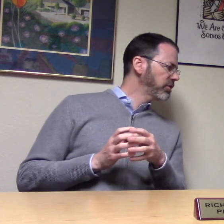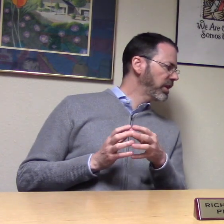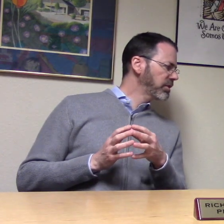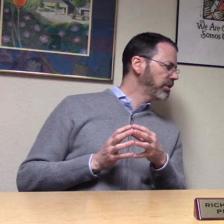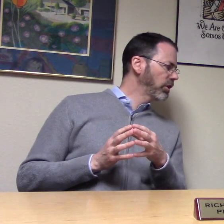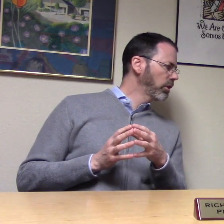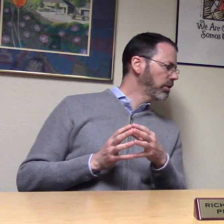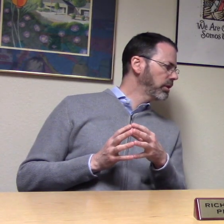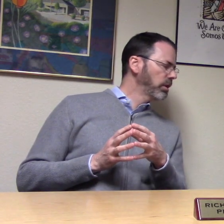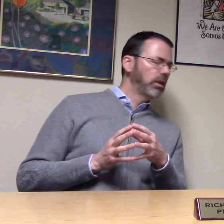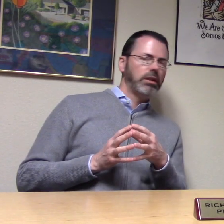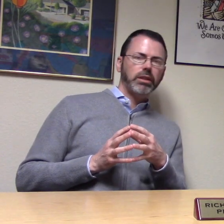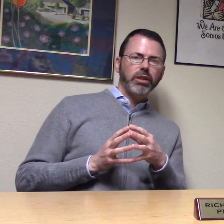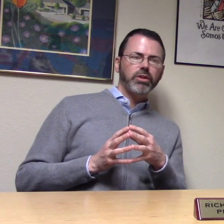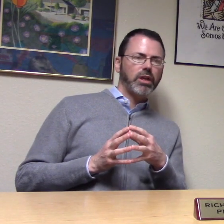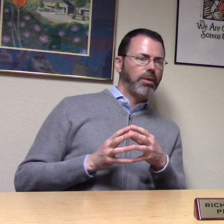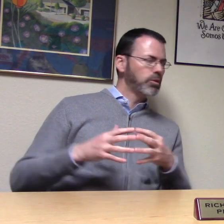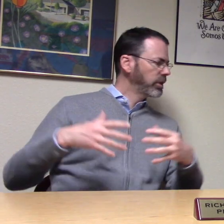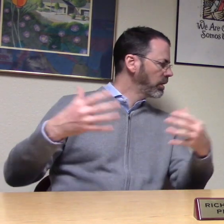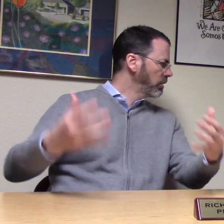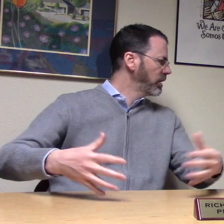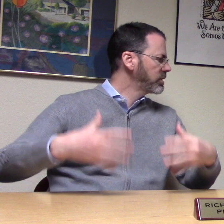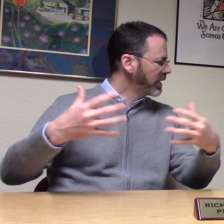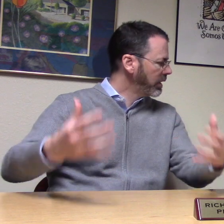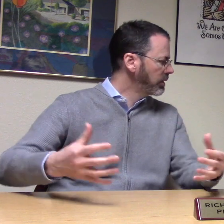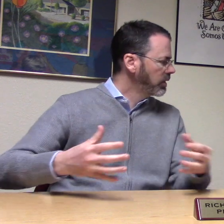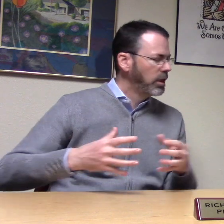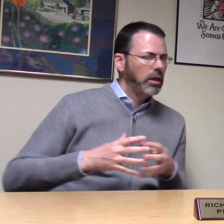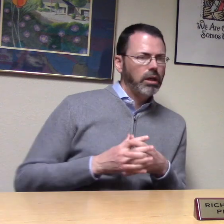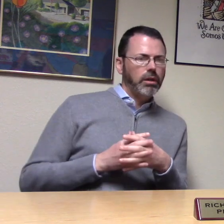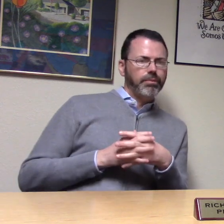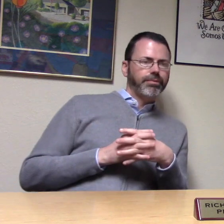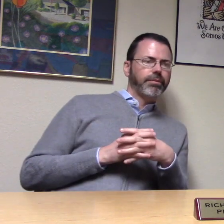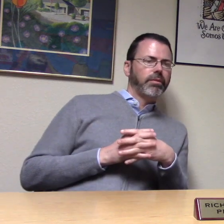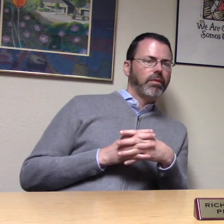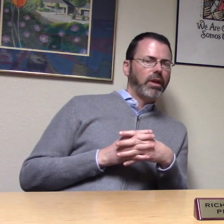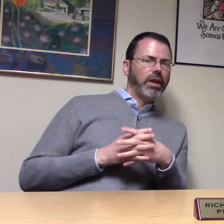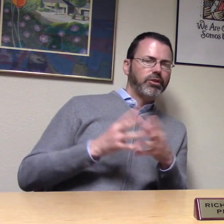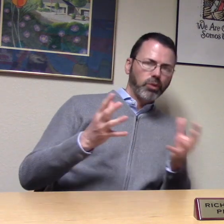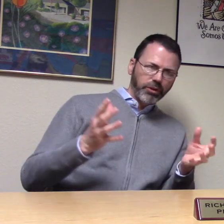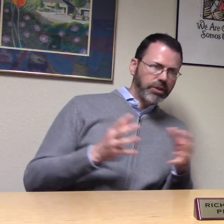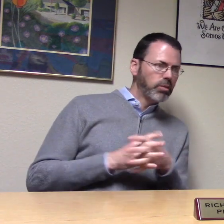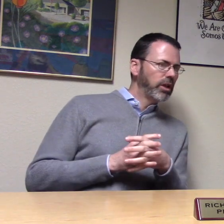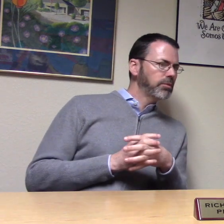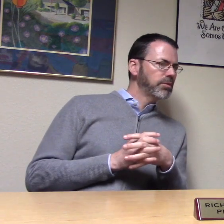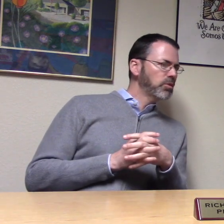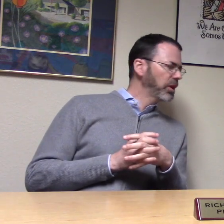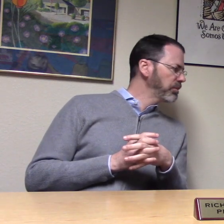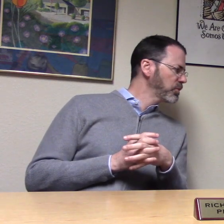chance to be the learner. And then there are times when they're learning together. And talking Miss Williams, Miss Williams